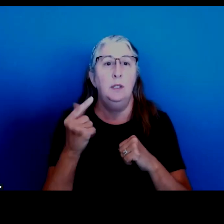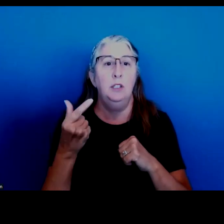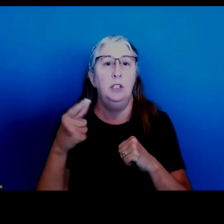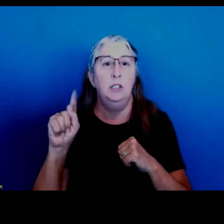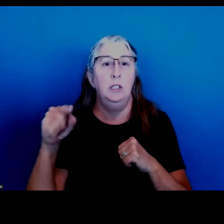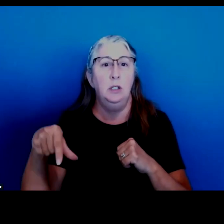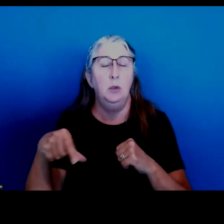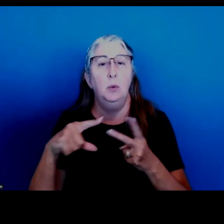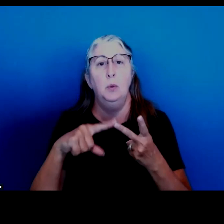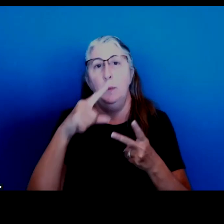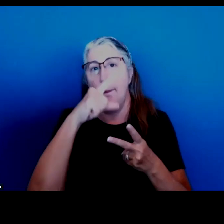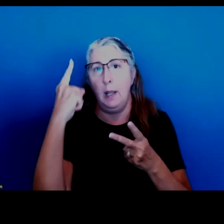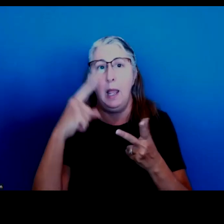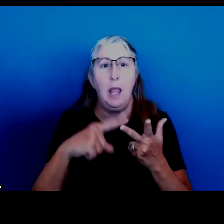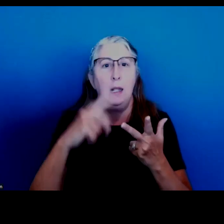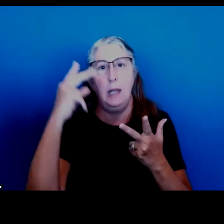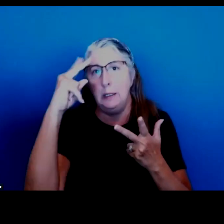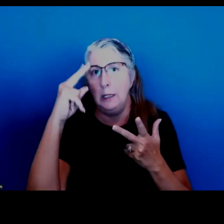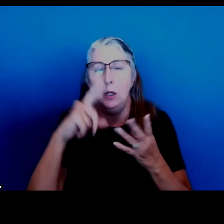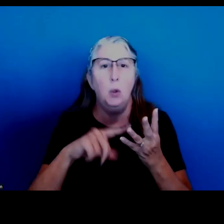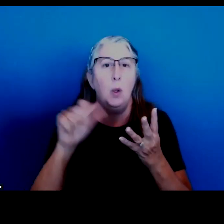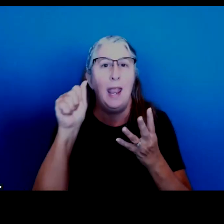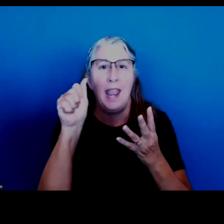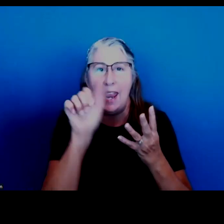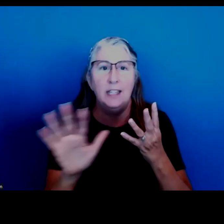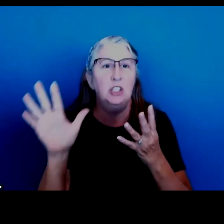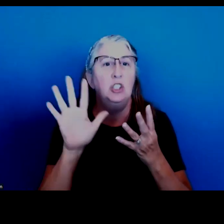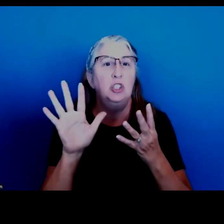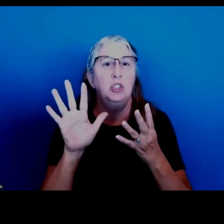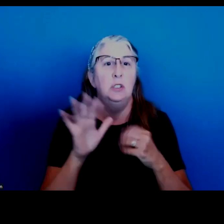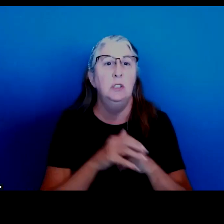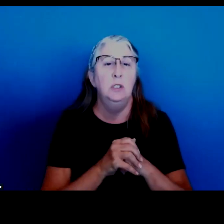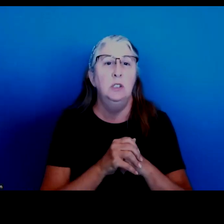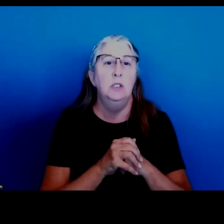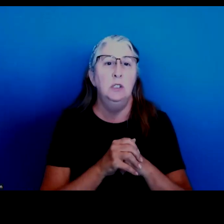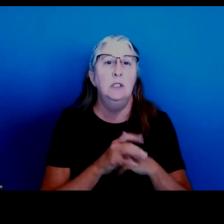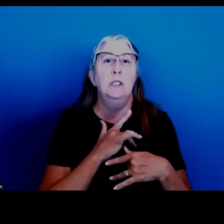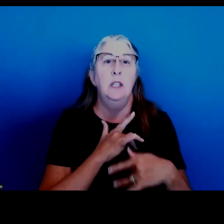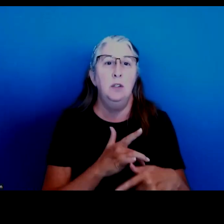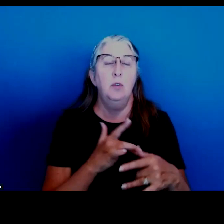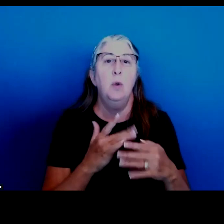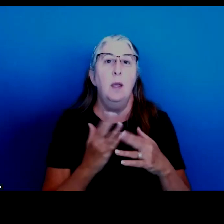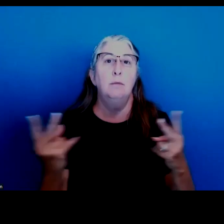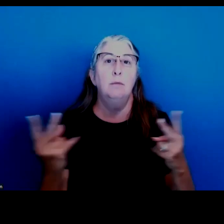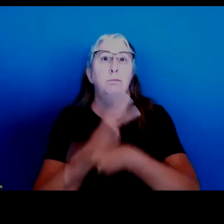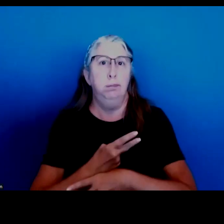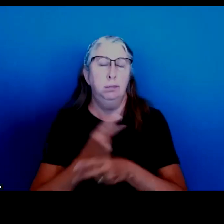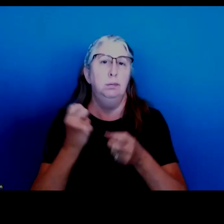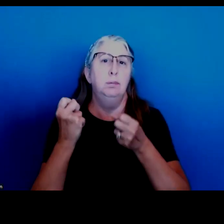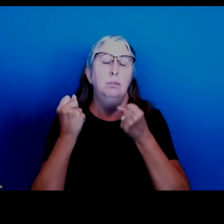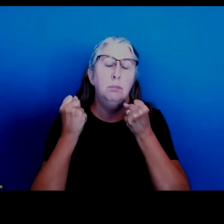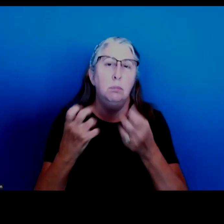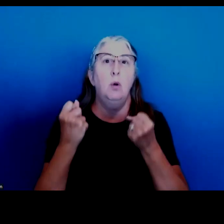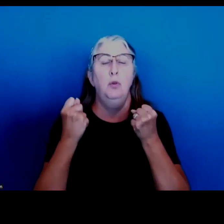are Black, Latino, Asian American, are at the intersection of multiple levels of